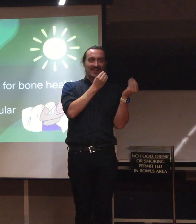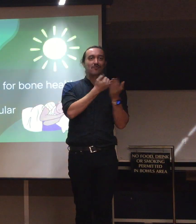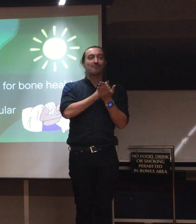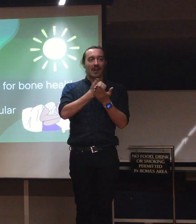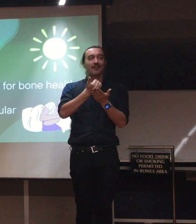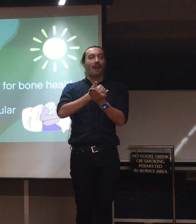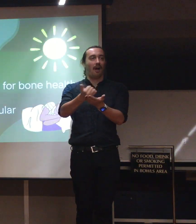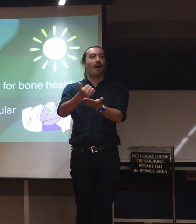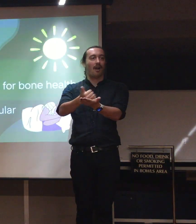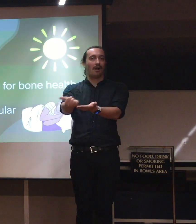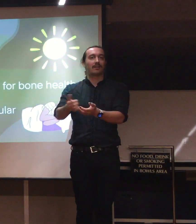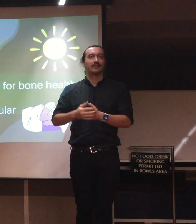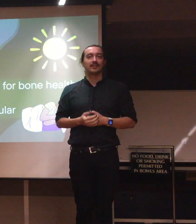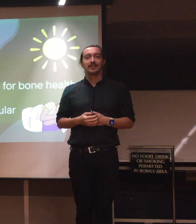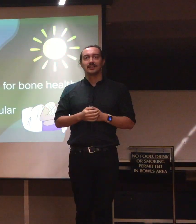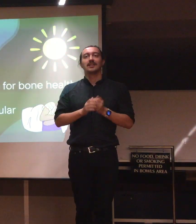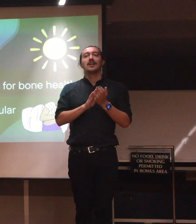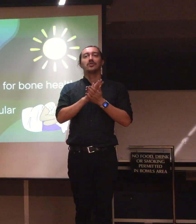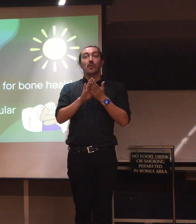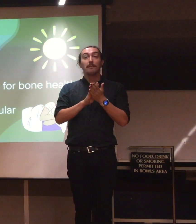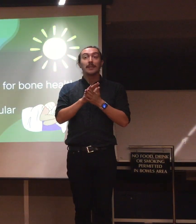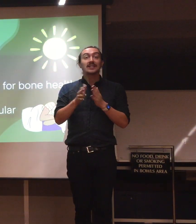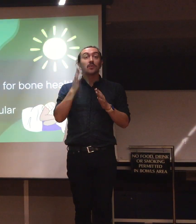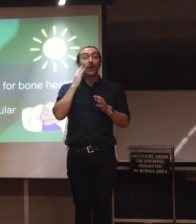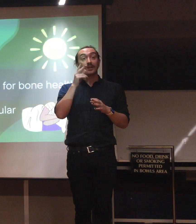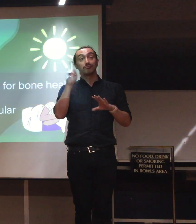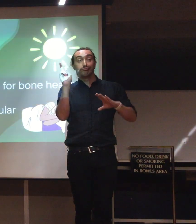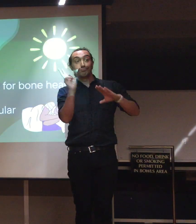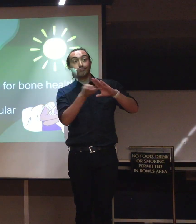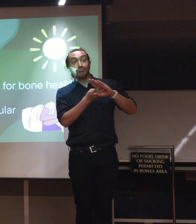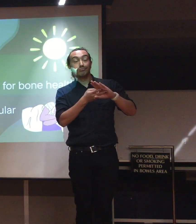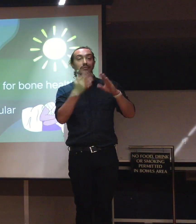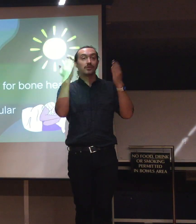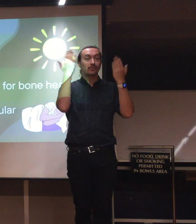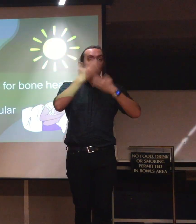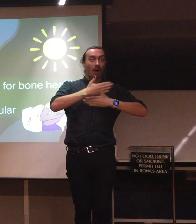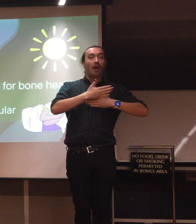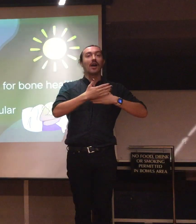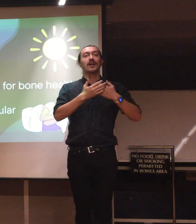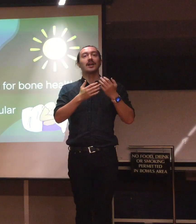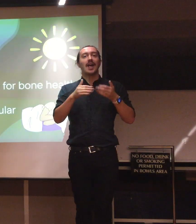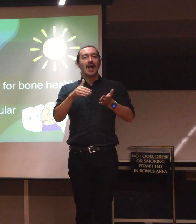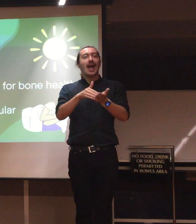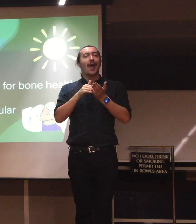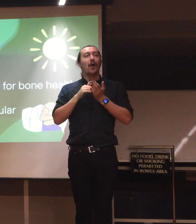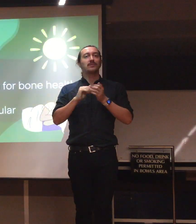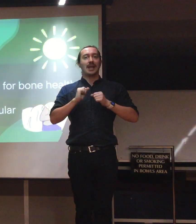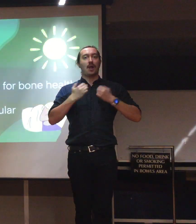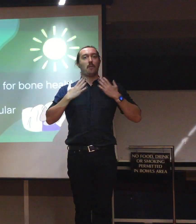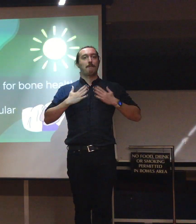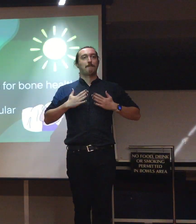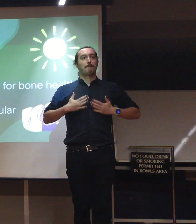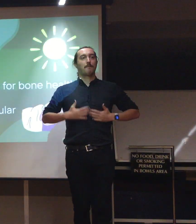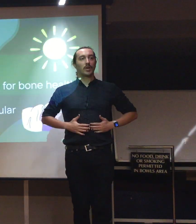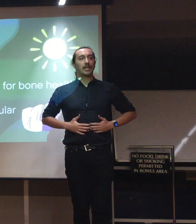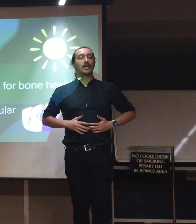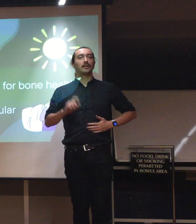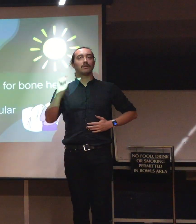regular. So it helps us when we're going to bed at night and helps our body clock wake us up in the